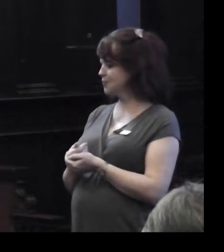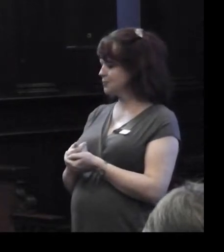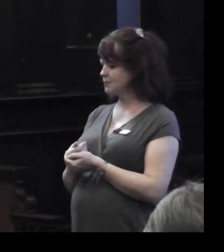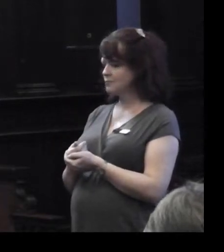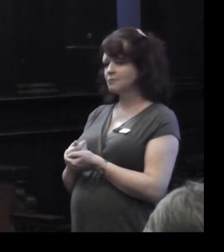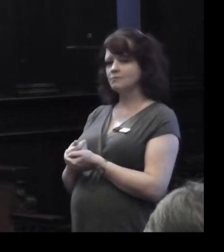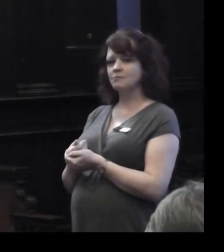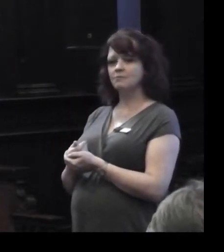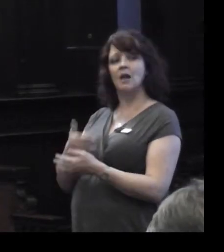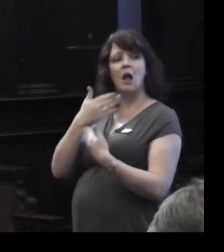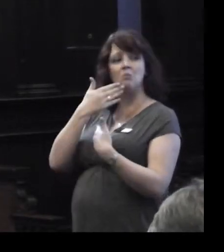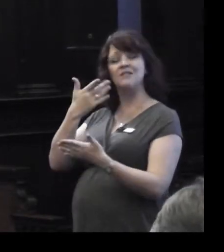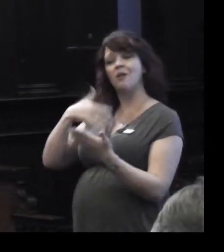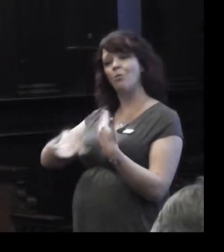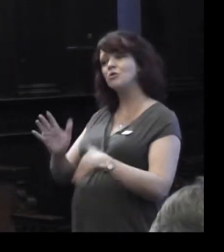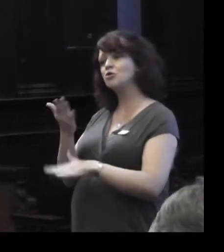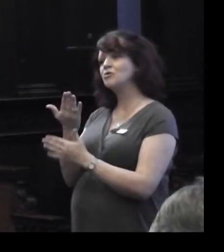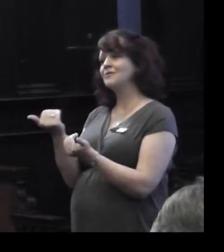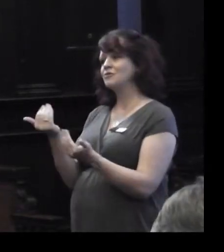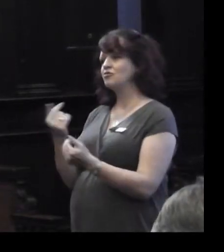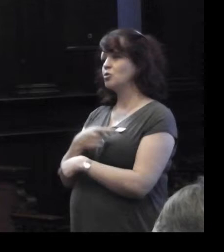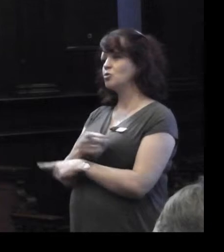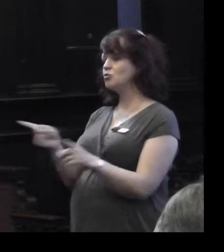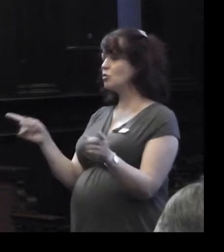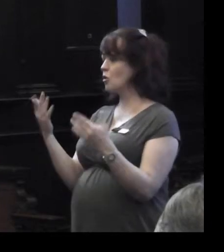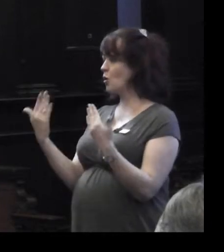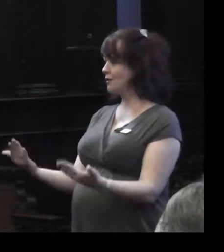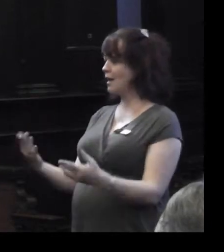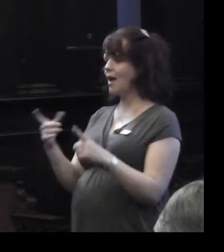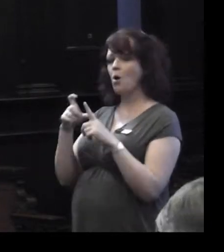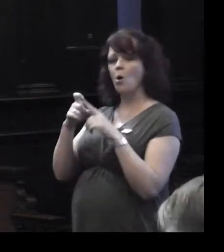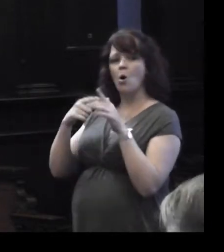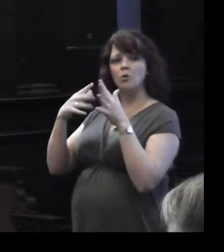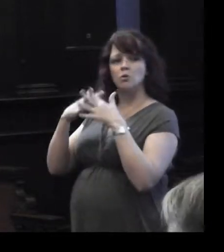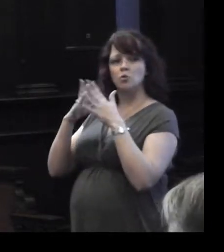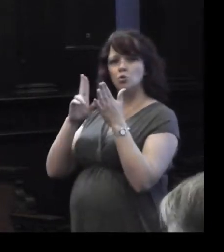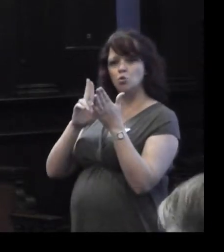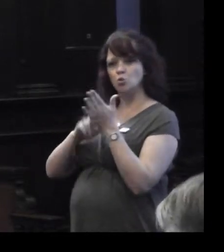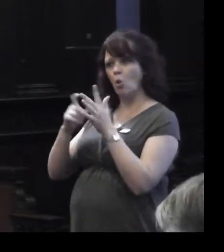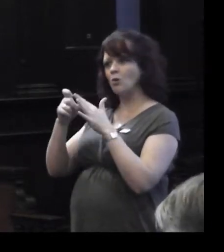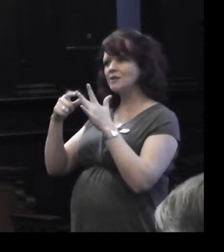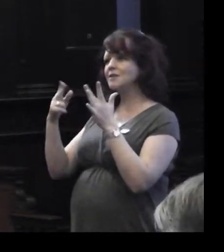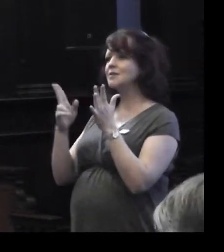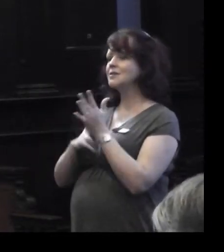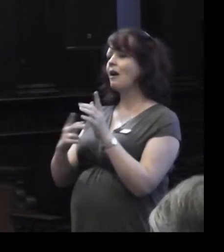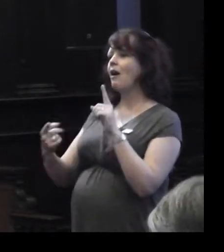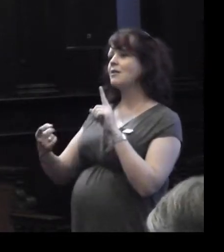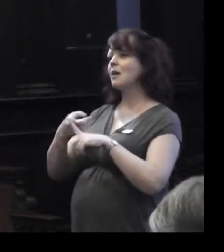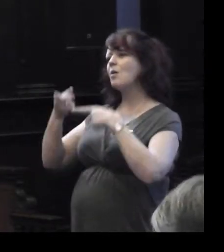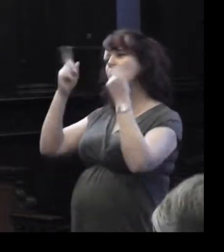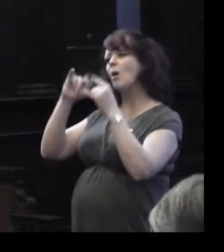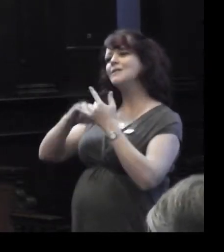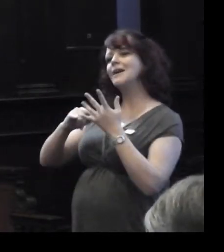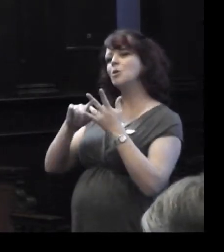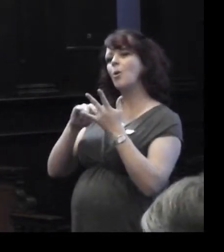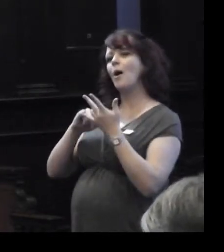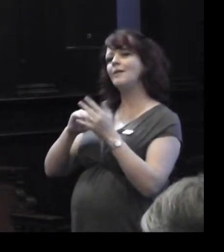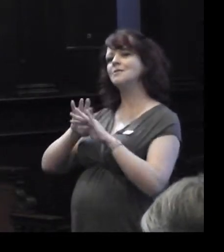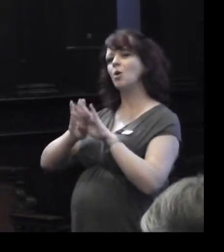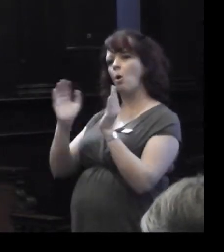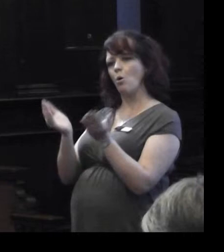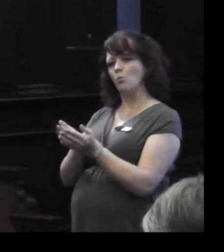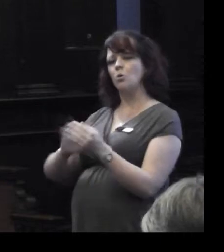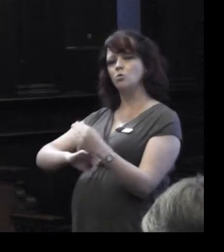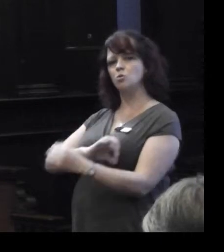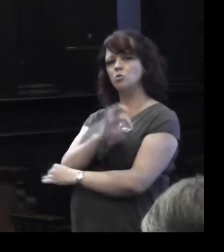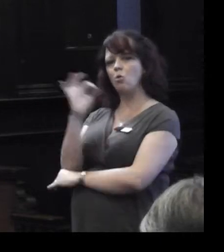I have great pleasure in introducing to you now Dawn Dines, the Chief Executive Officer of SOS Global and